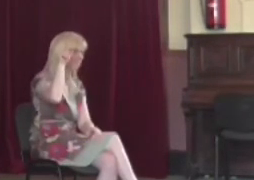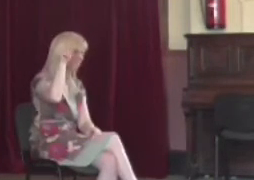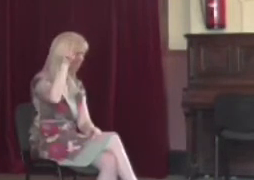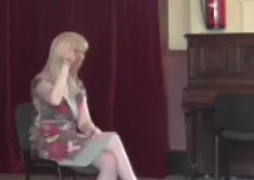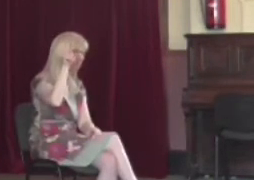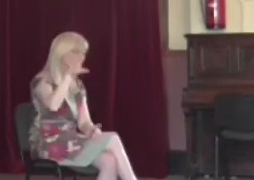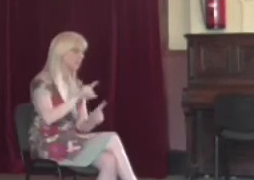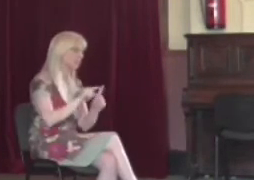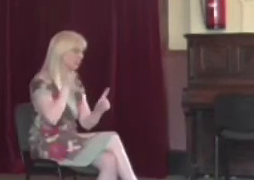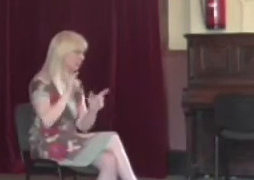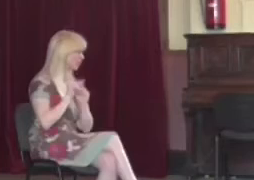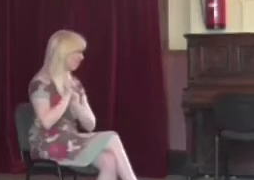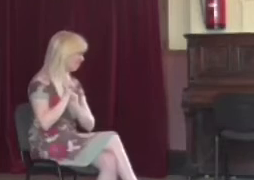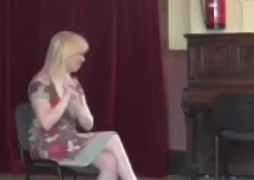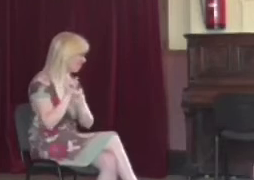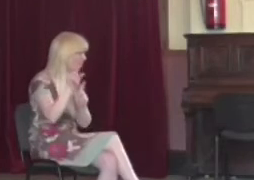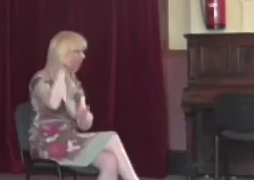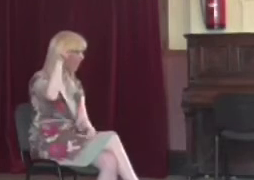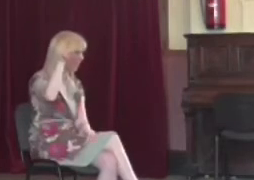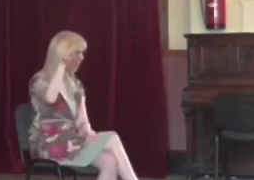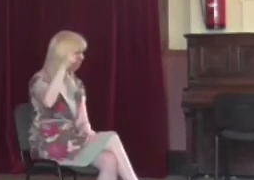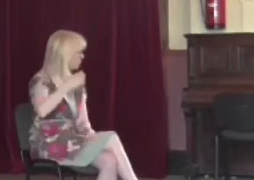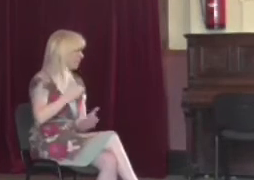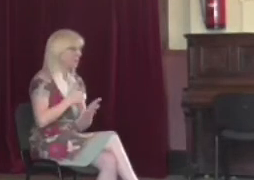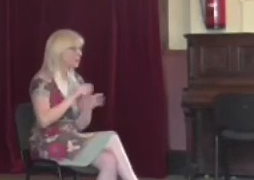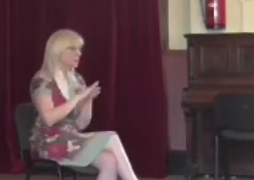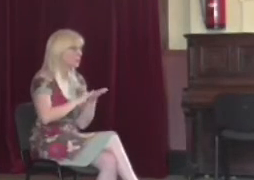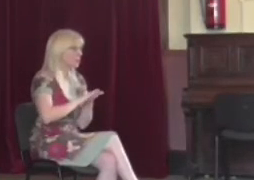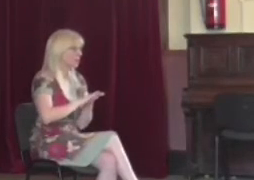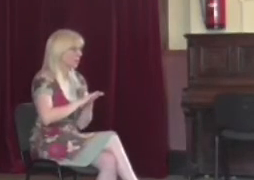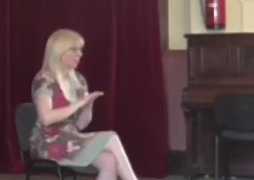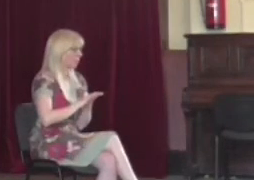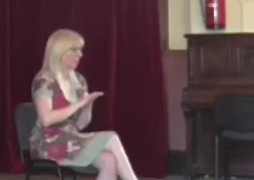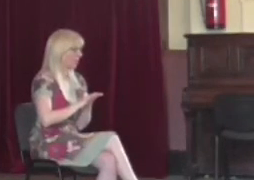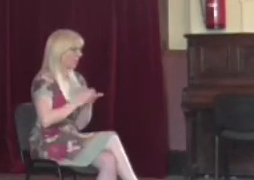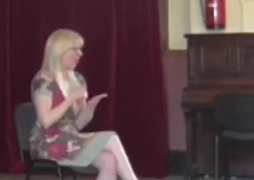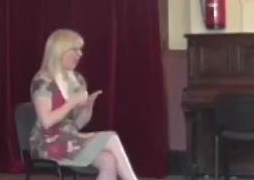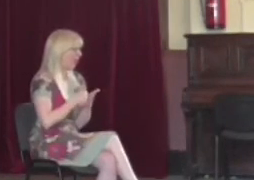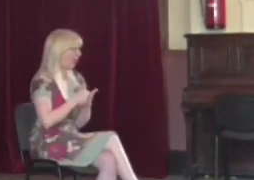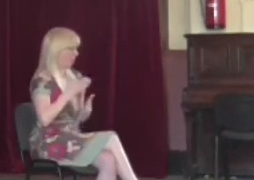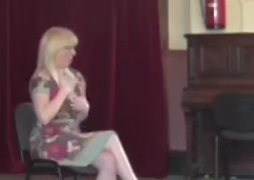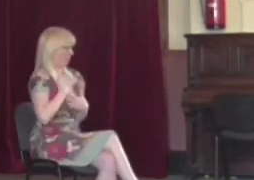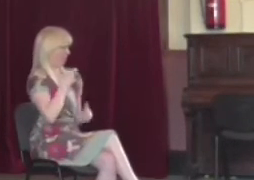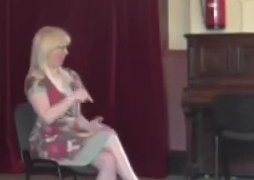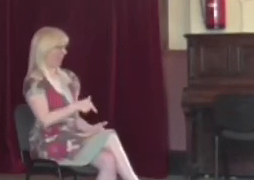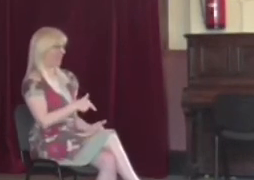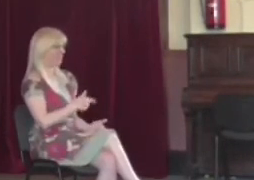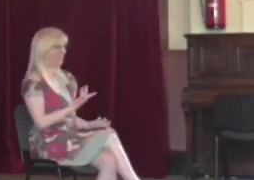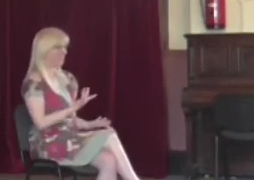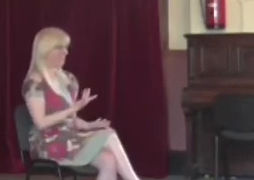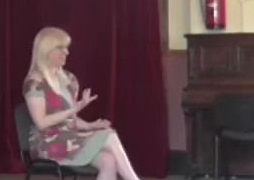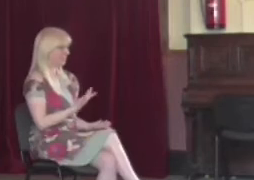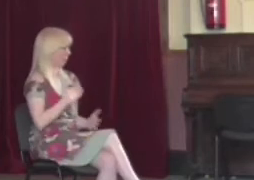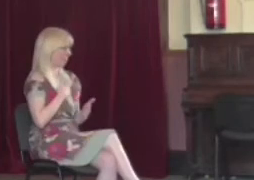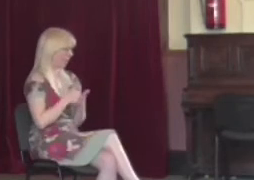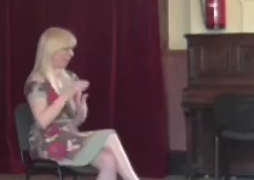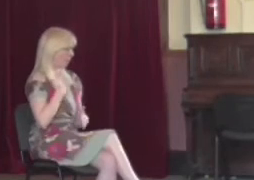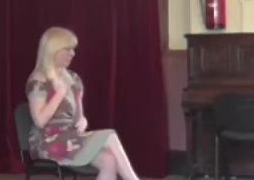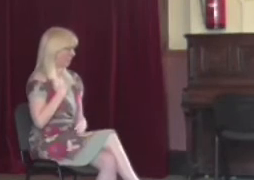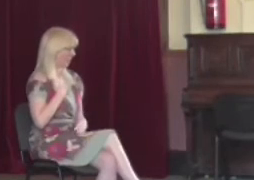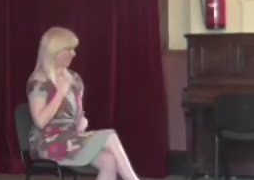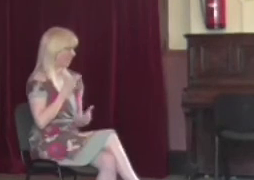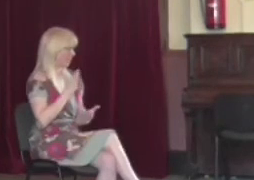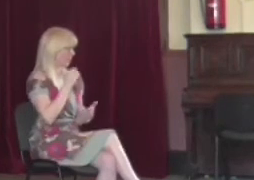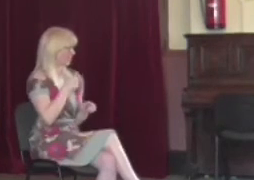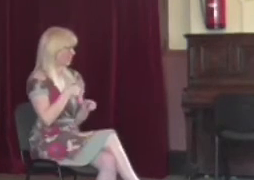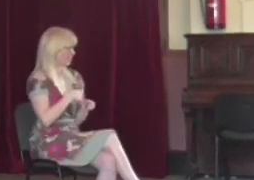God's word is life. God's word is life. I've had two other people email. Well, one other person email and say, I'm sorry, it's because it's